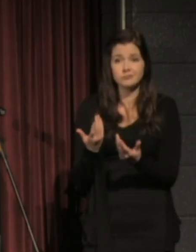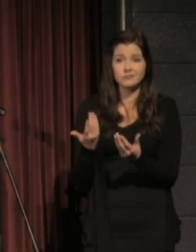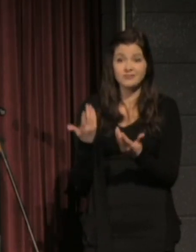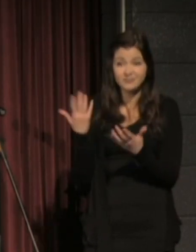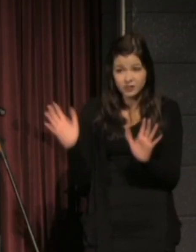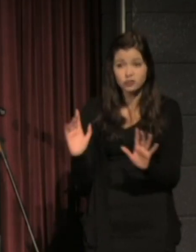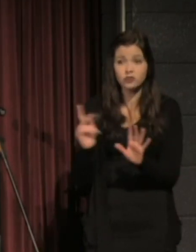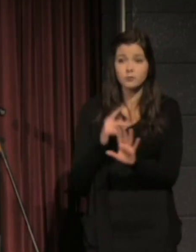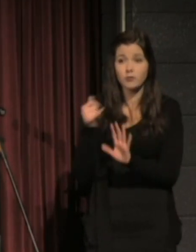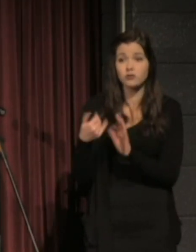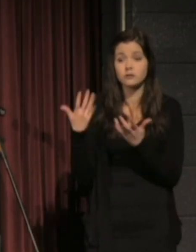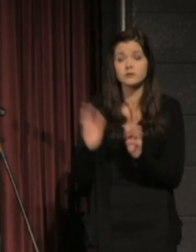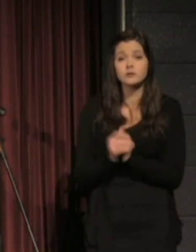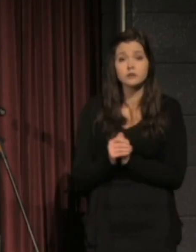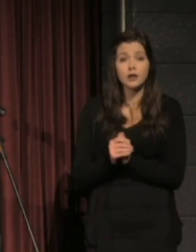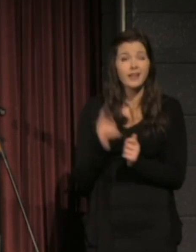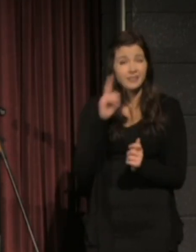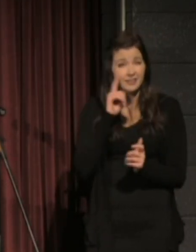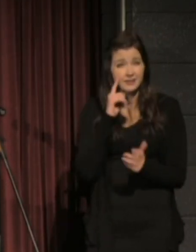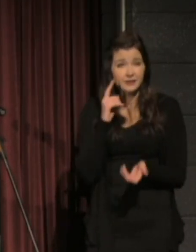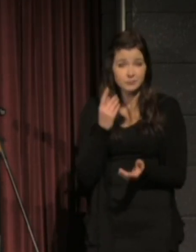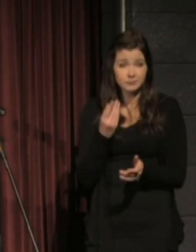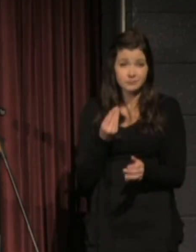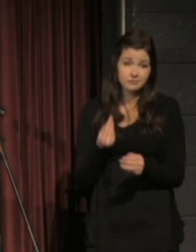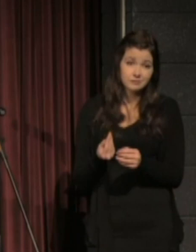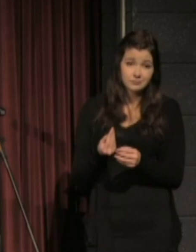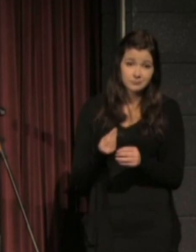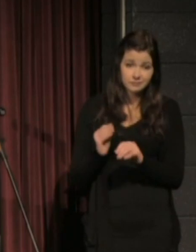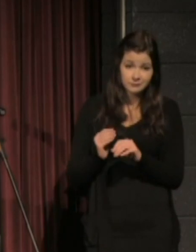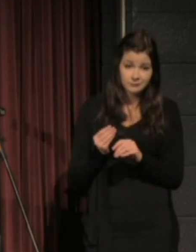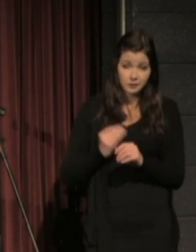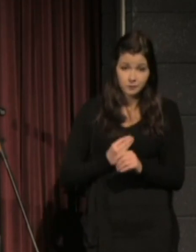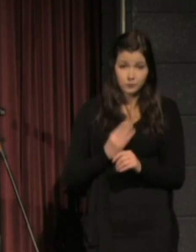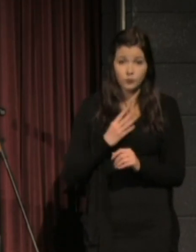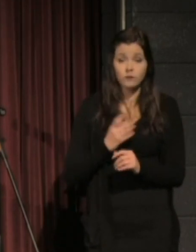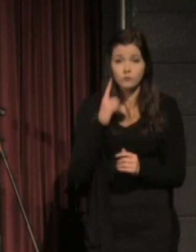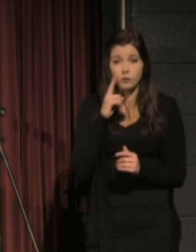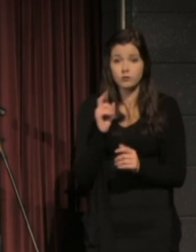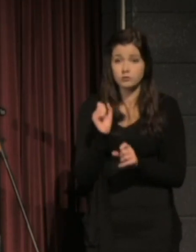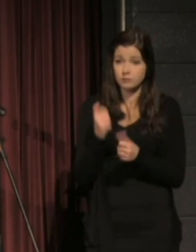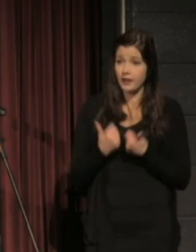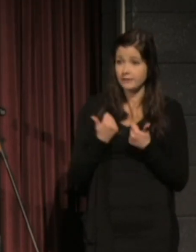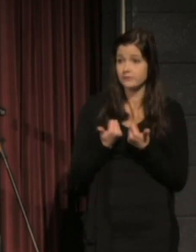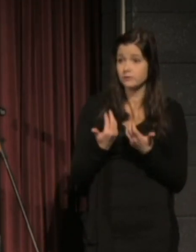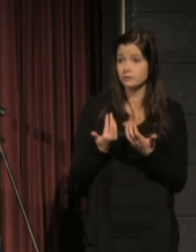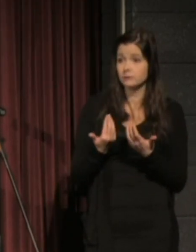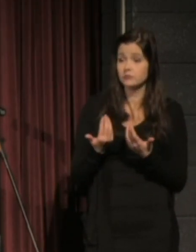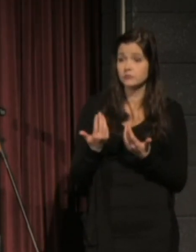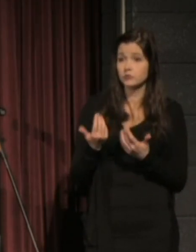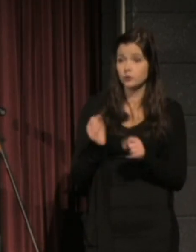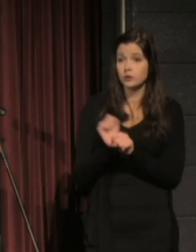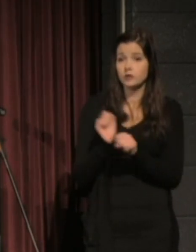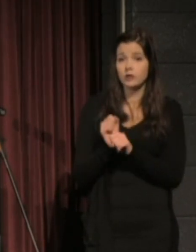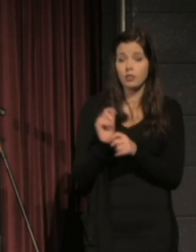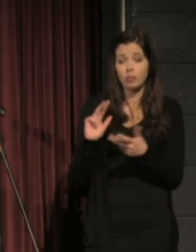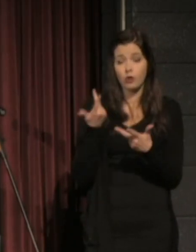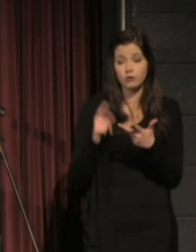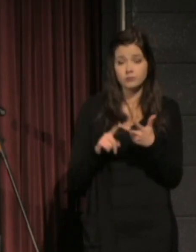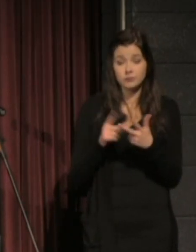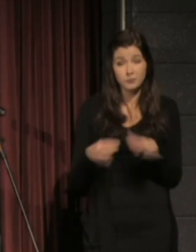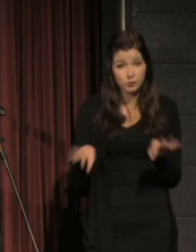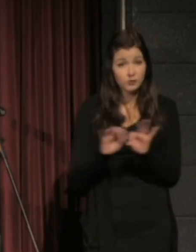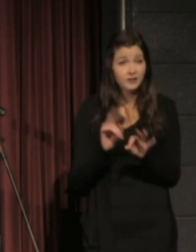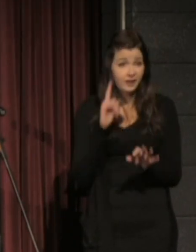firmly believe that doing these things will enrich you in your life and your careers. My third message to you is the most important, in